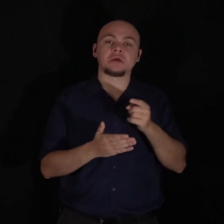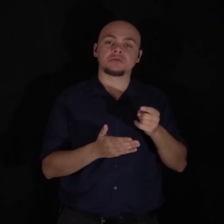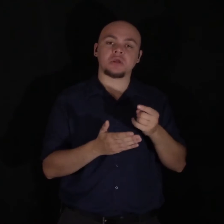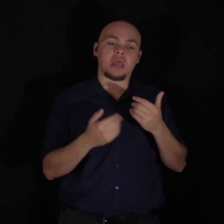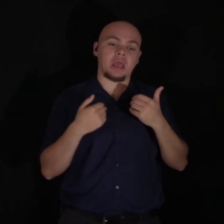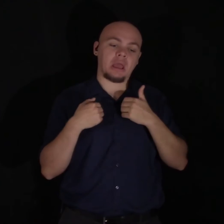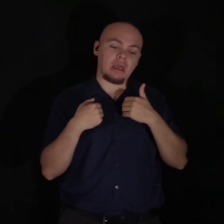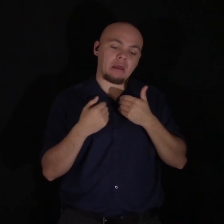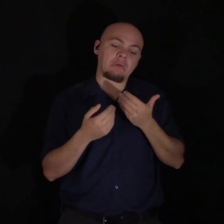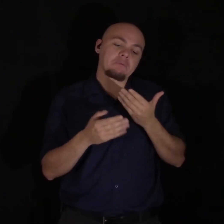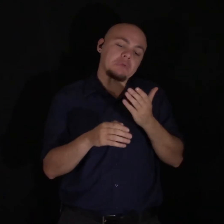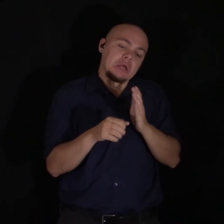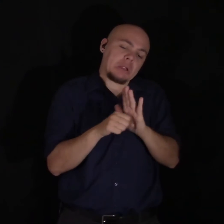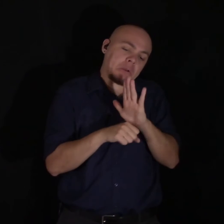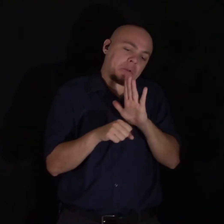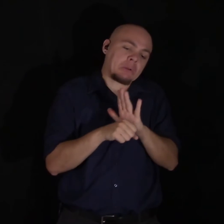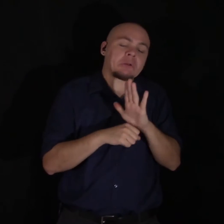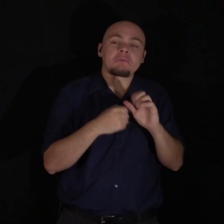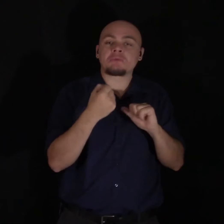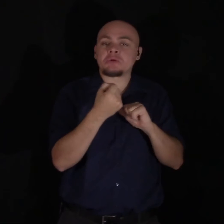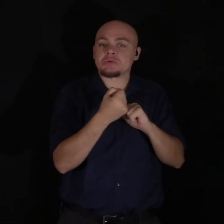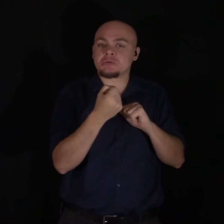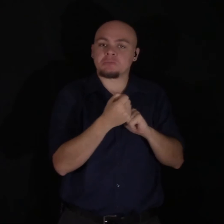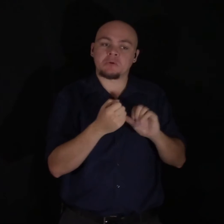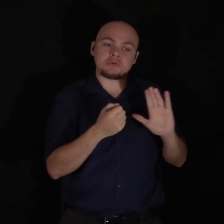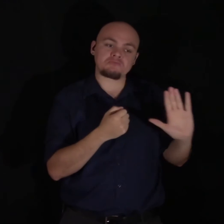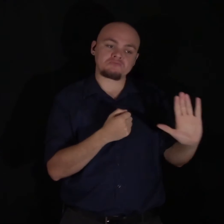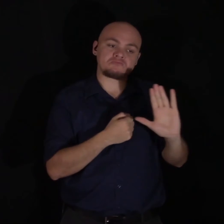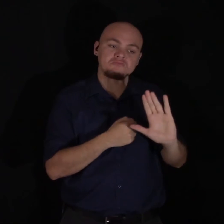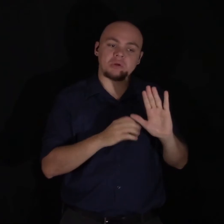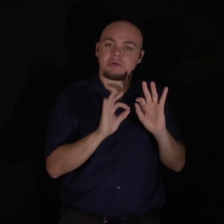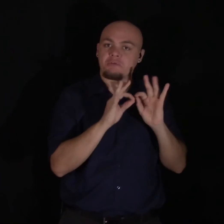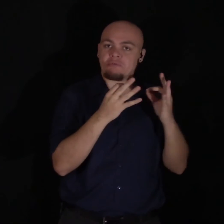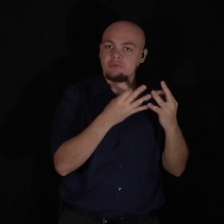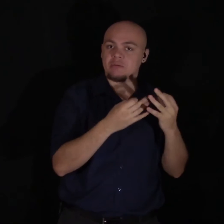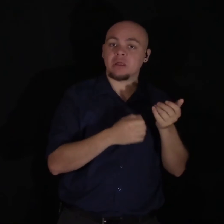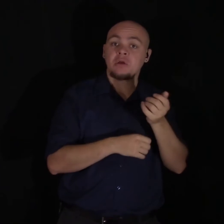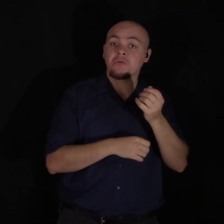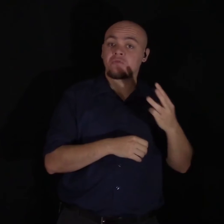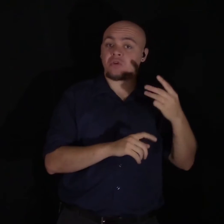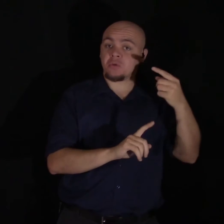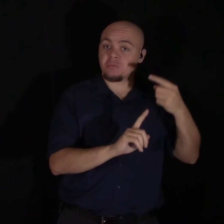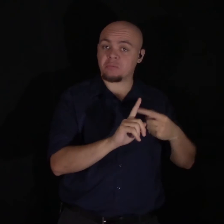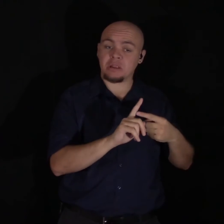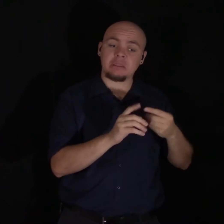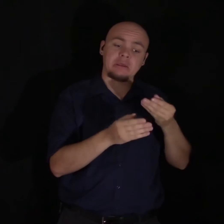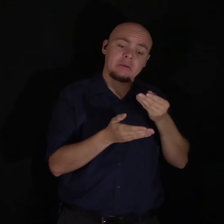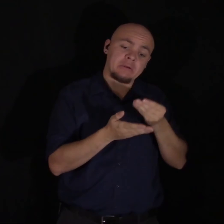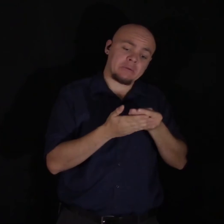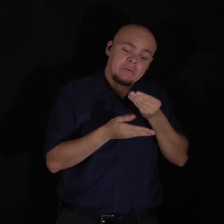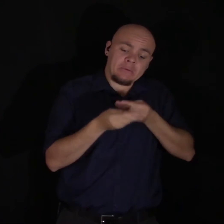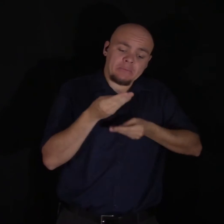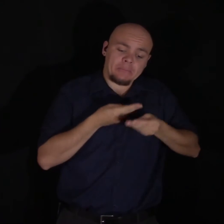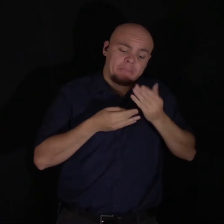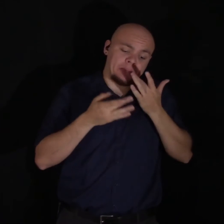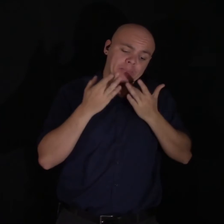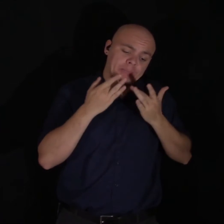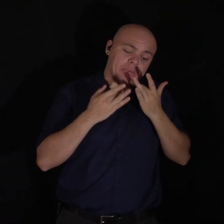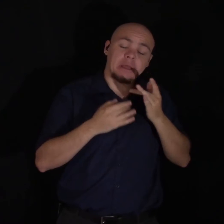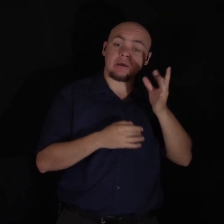scarcely sufficient to support life. Several months passed in this manner. Her father grew worse. Her